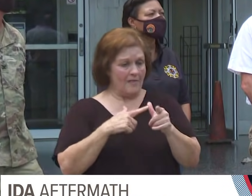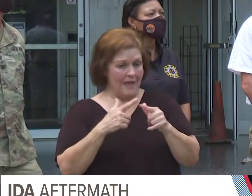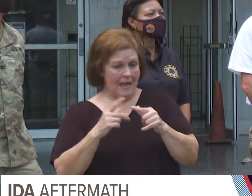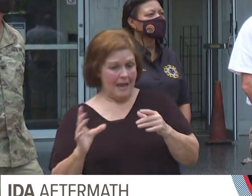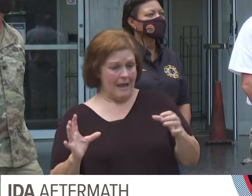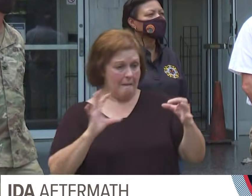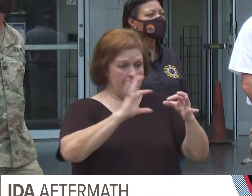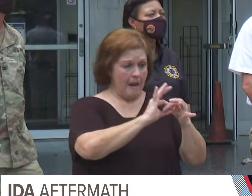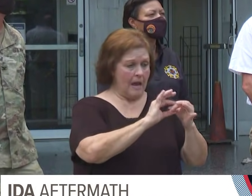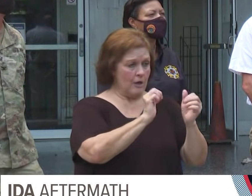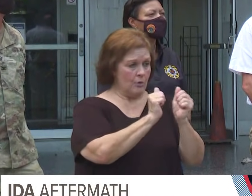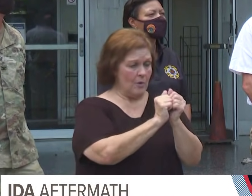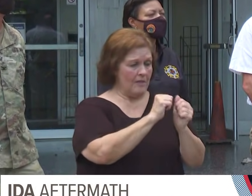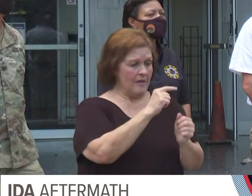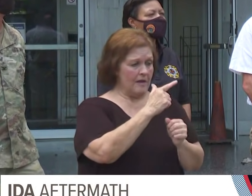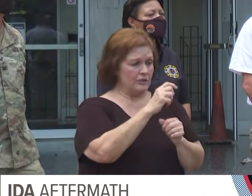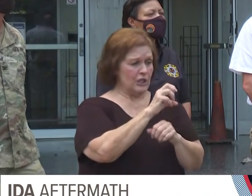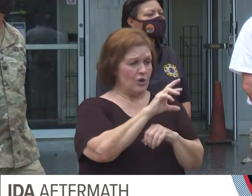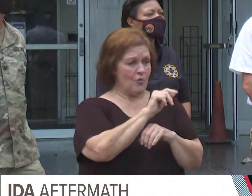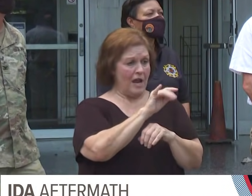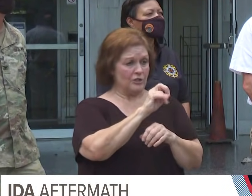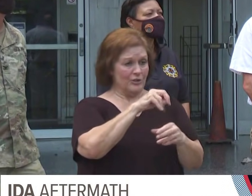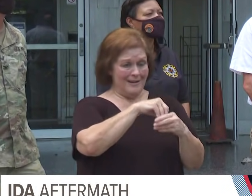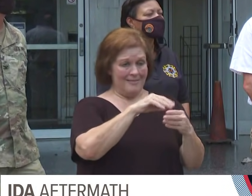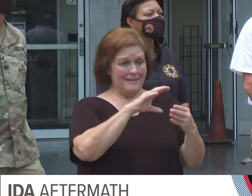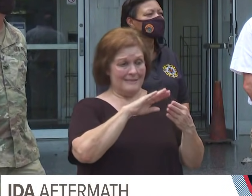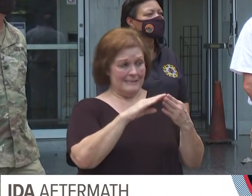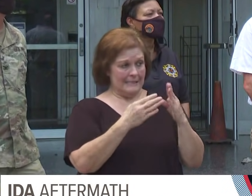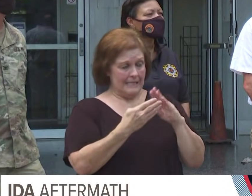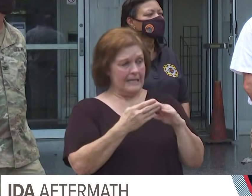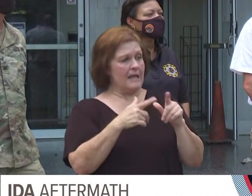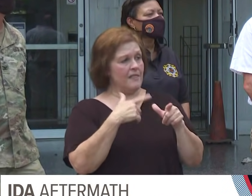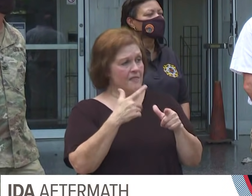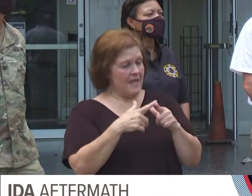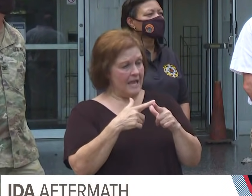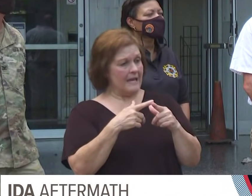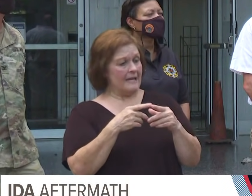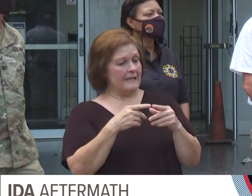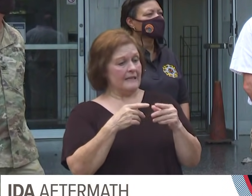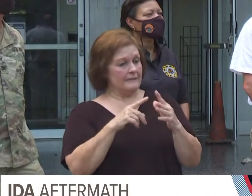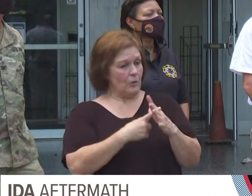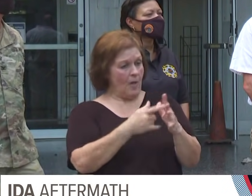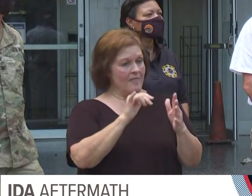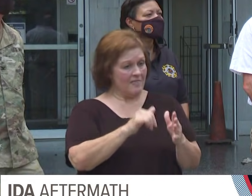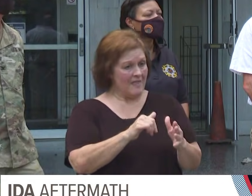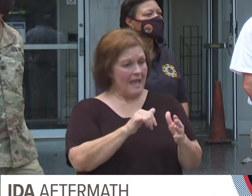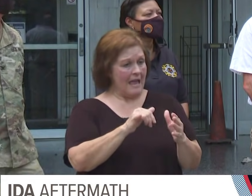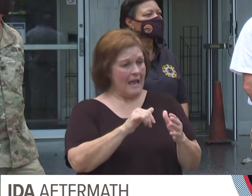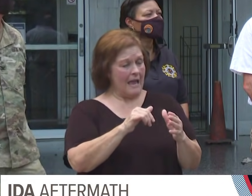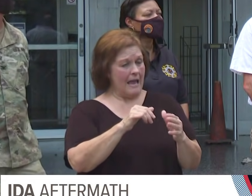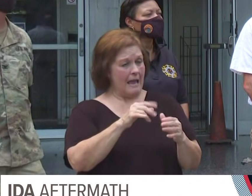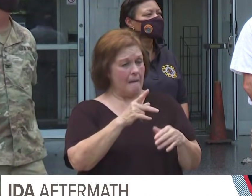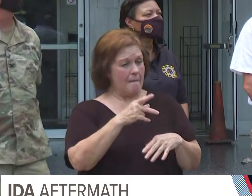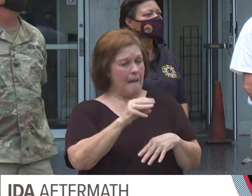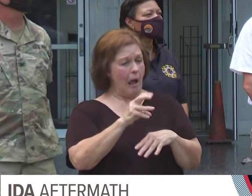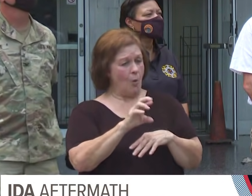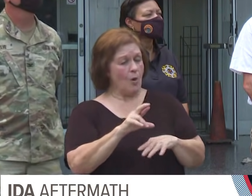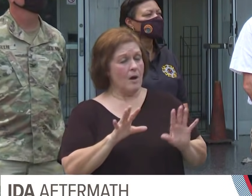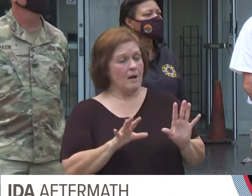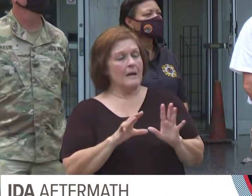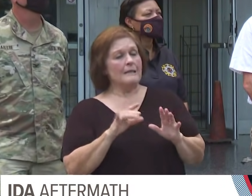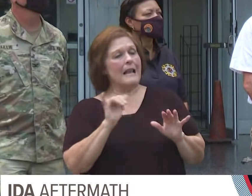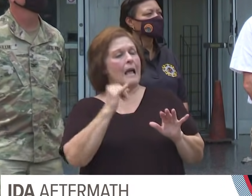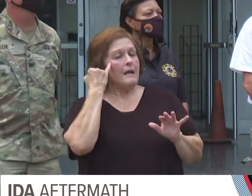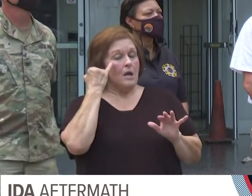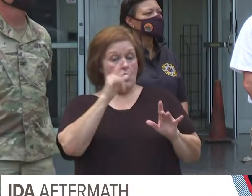with the generation within the city, and then provide that power to the distribution. So the best way to think about it would be